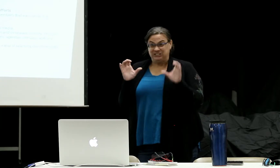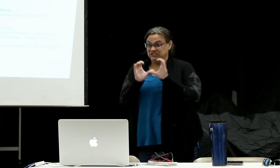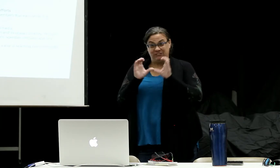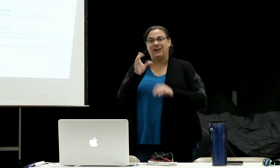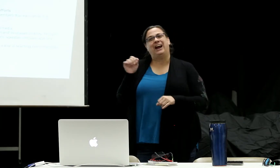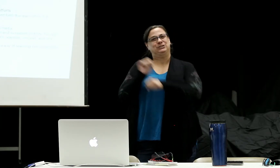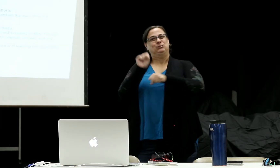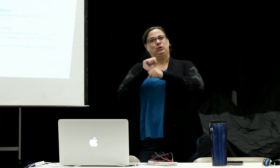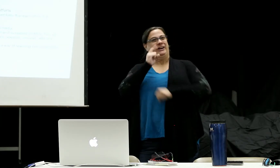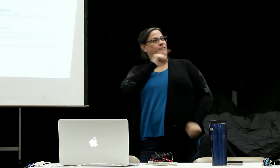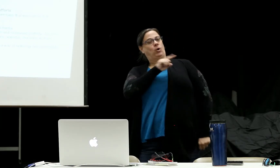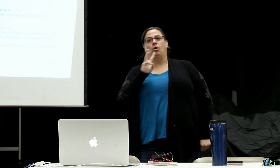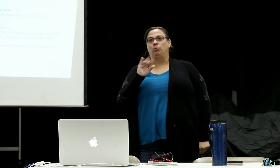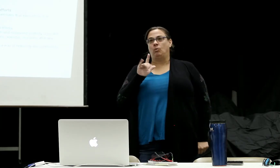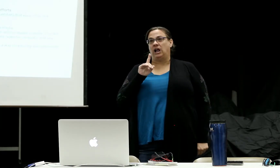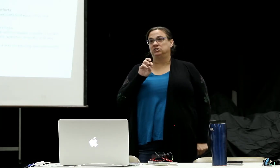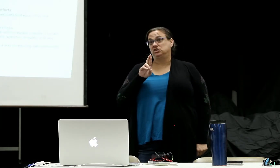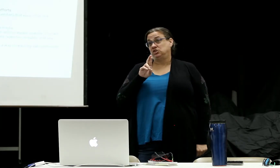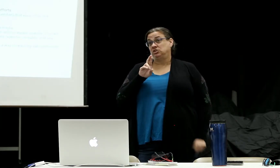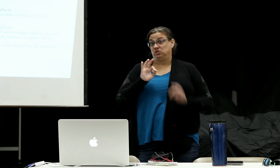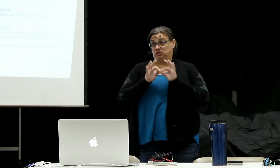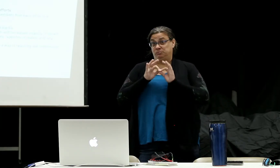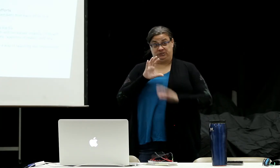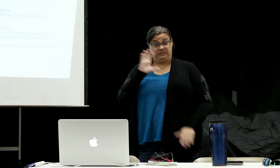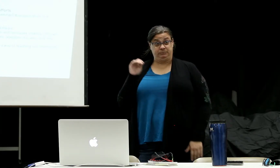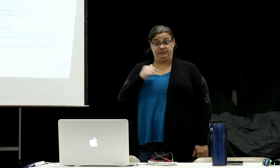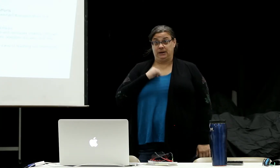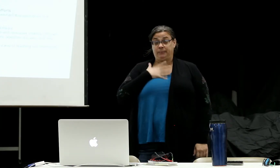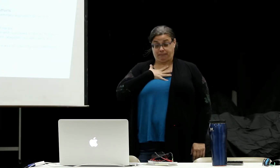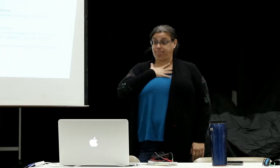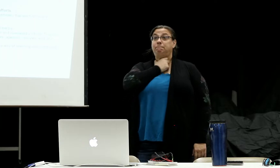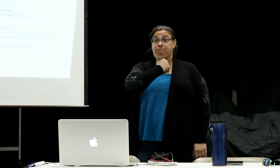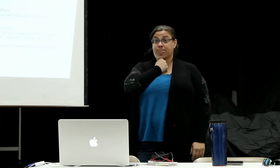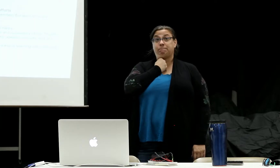The interpreter's not even certified and they're working for Wilder Interpreting Services.